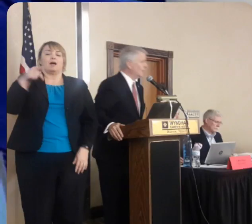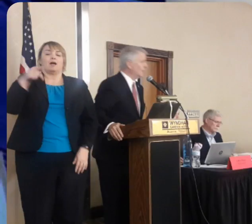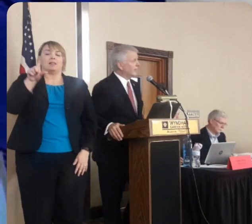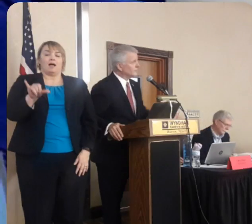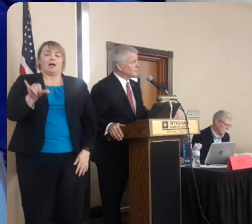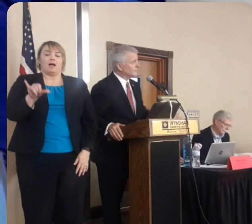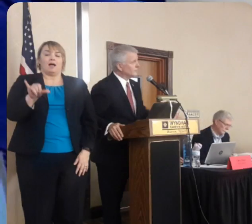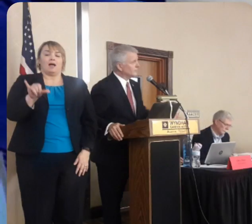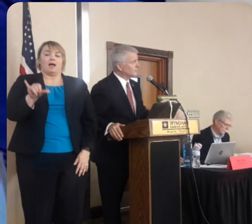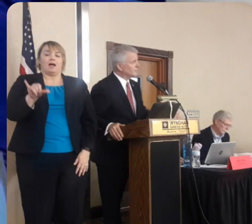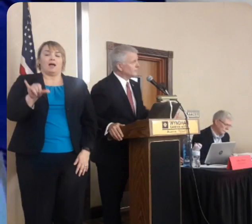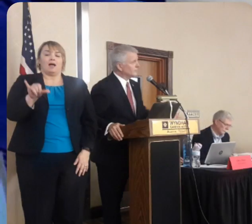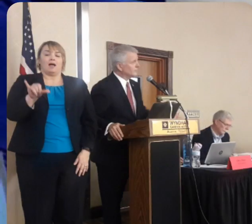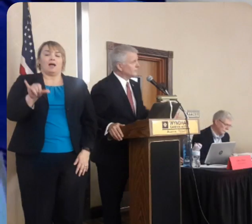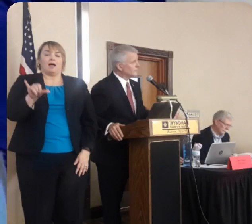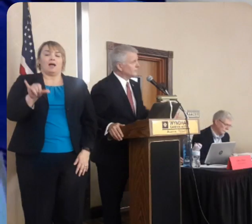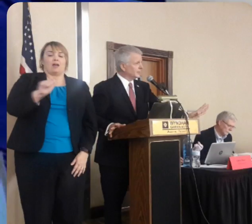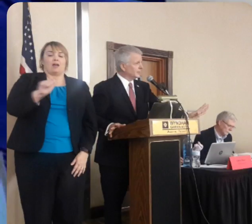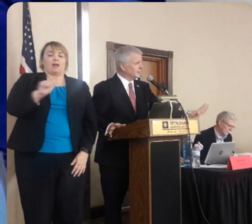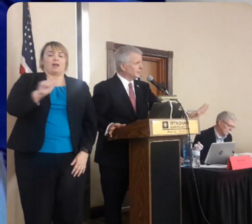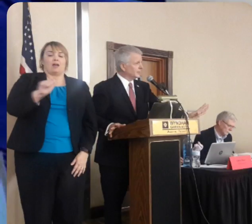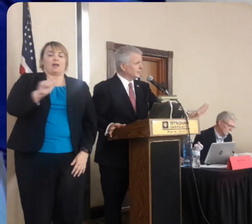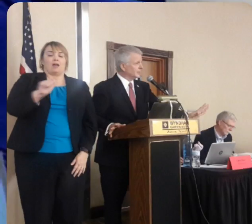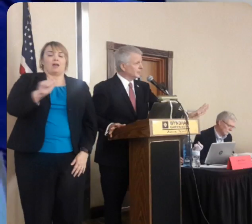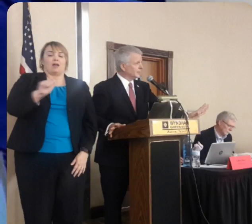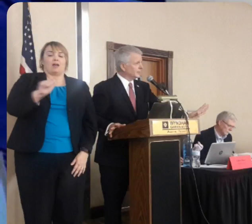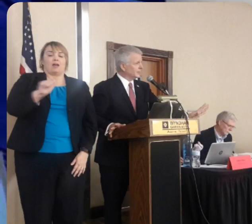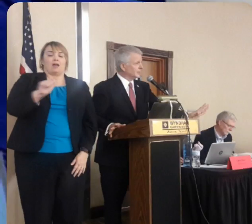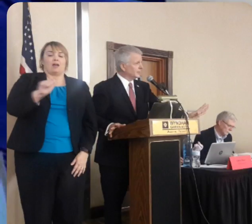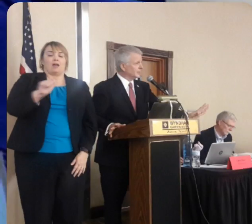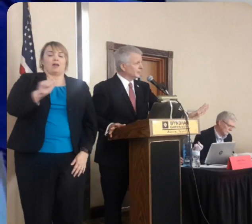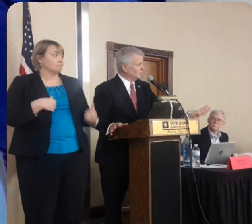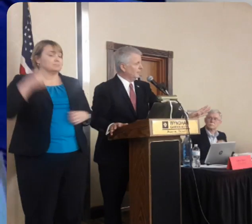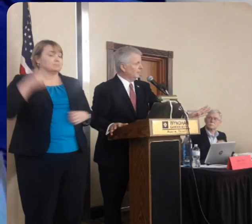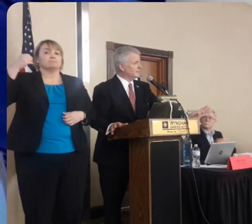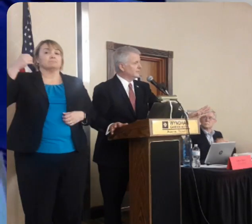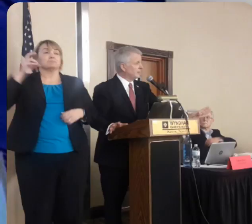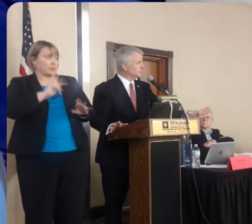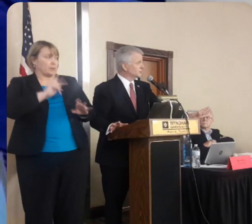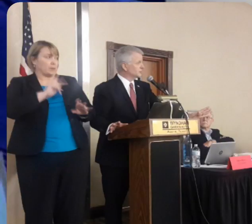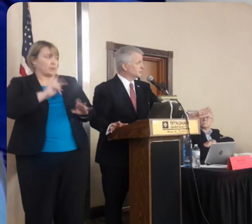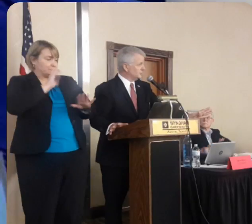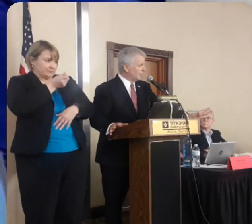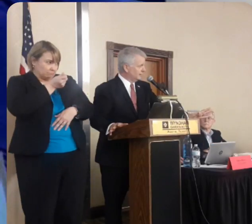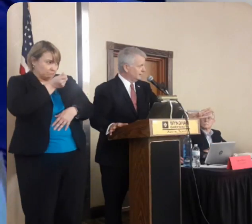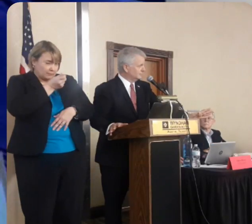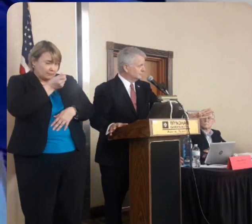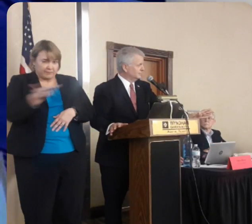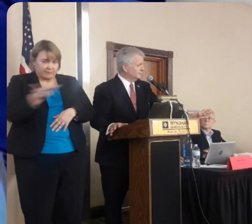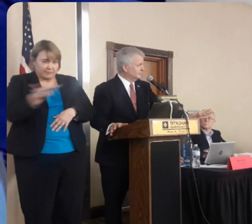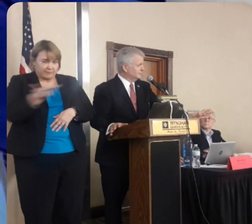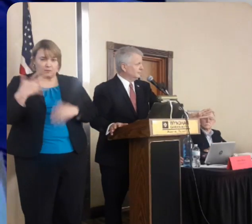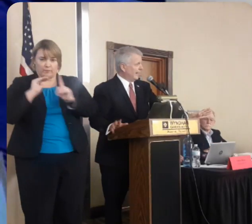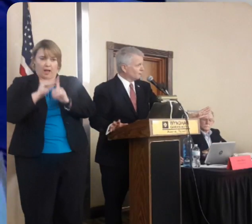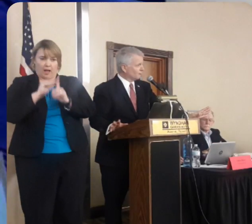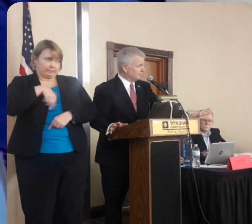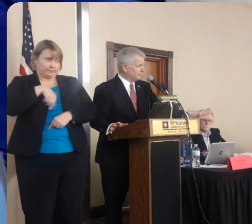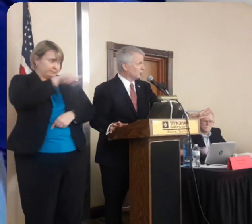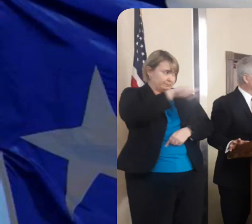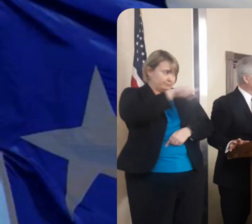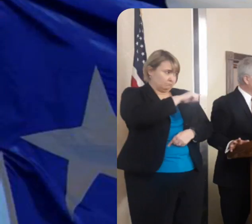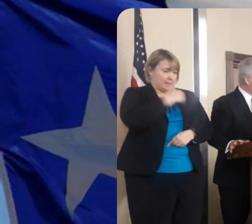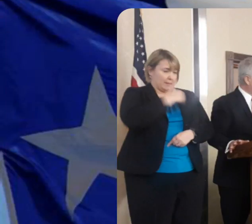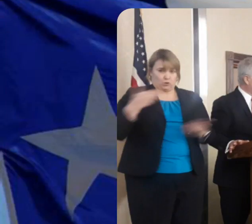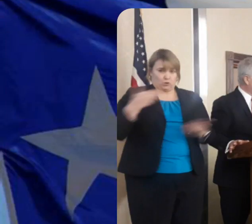sorry. Okay, so a couple of things to remind the body of. As members of this body, every member of this